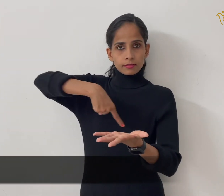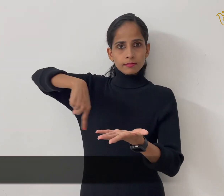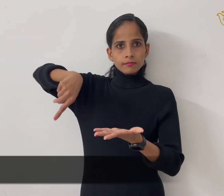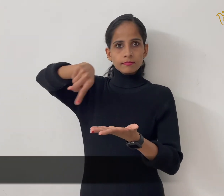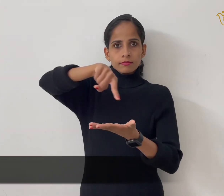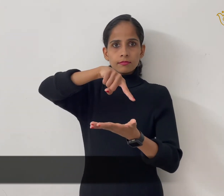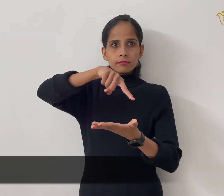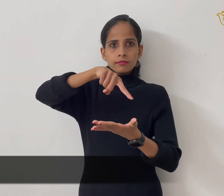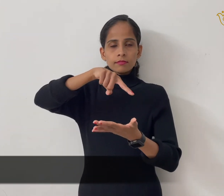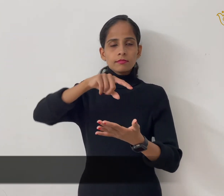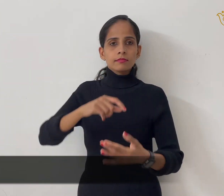Plate.